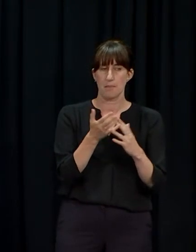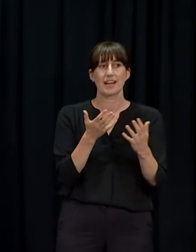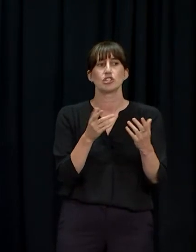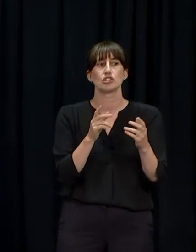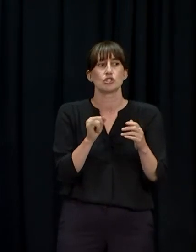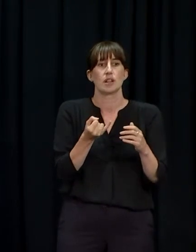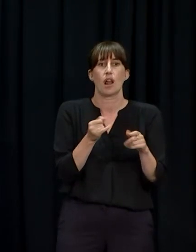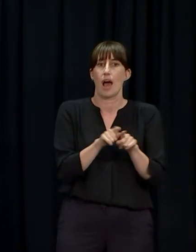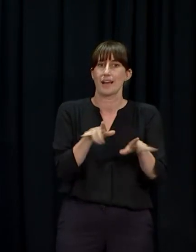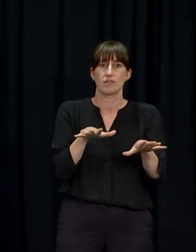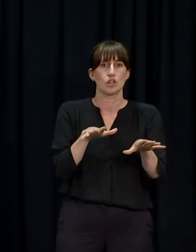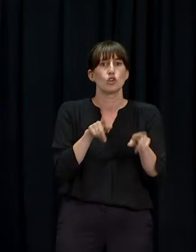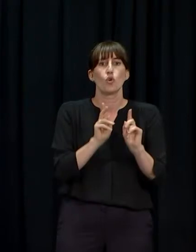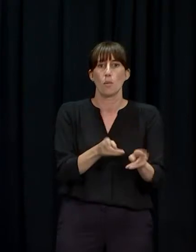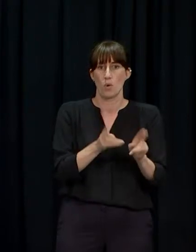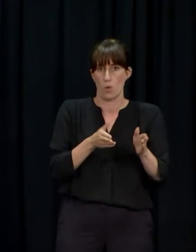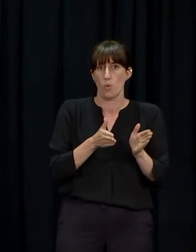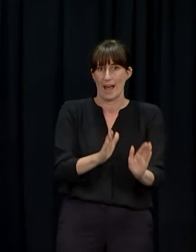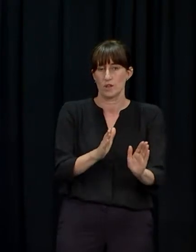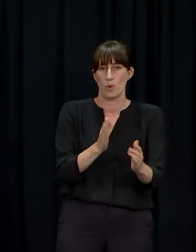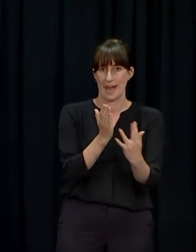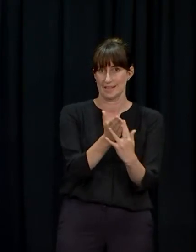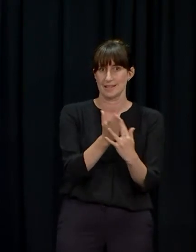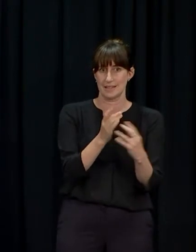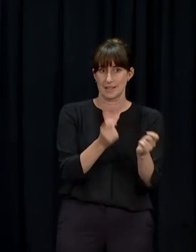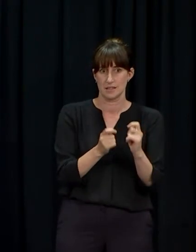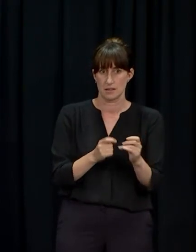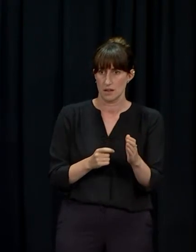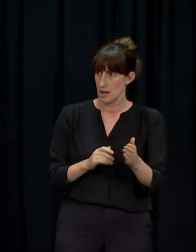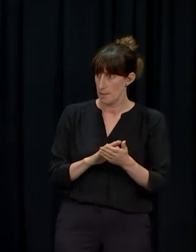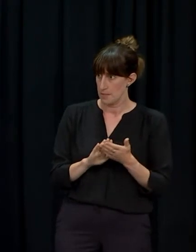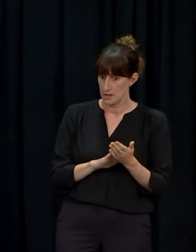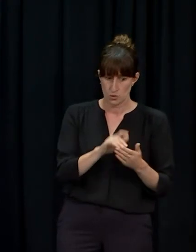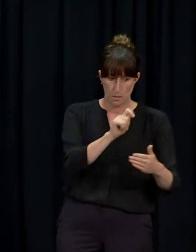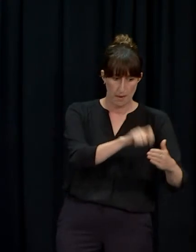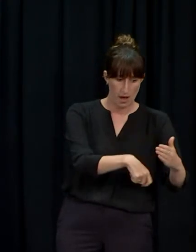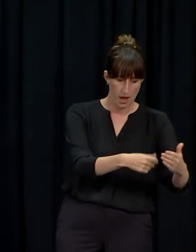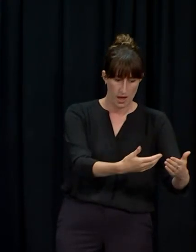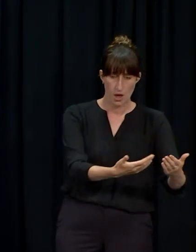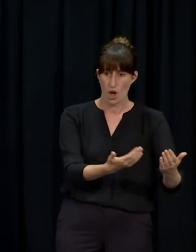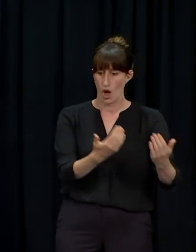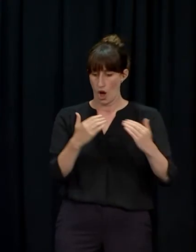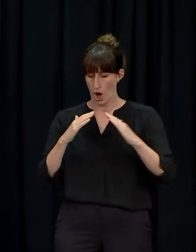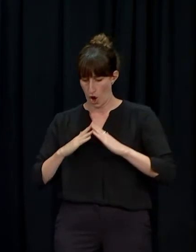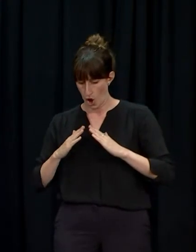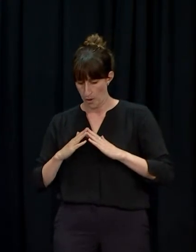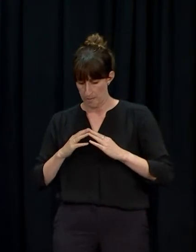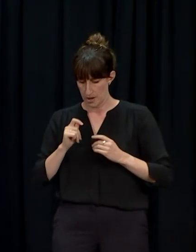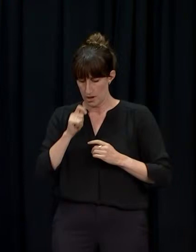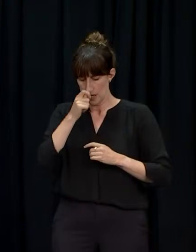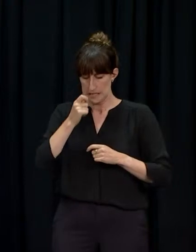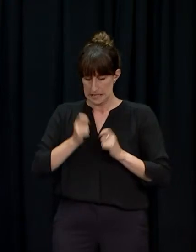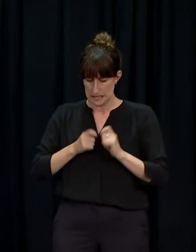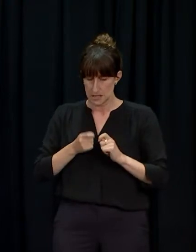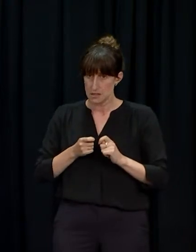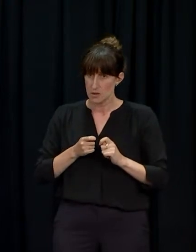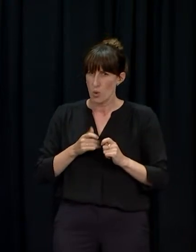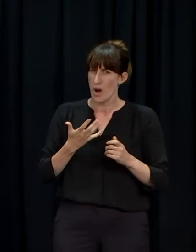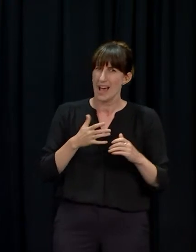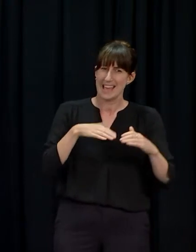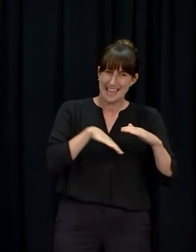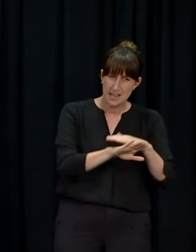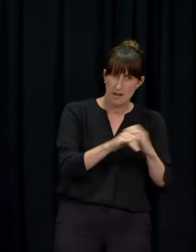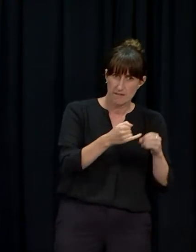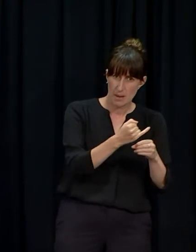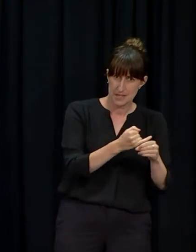So that means you can take them and have them at home and do your testing at home? You don't have to do that at home? So we think it'll have to be mixed. It'll have